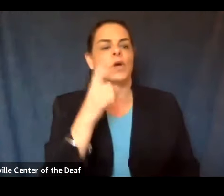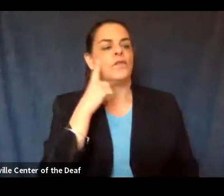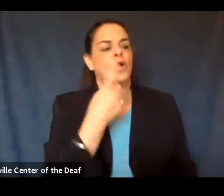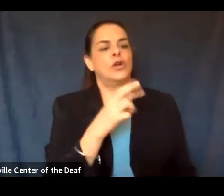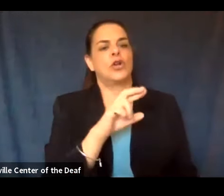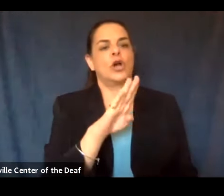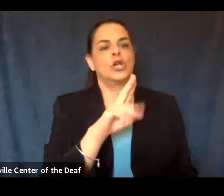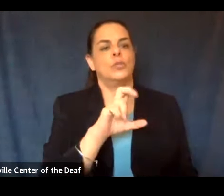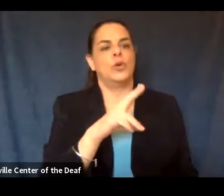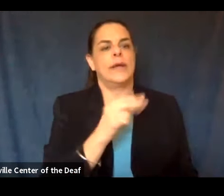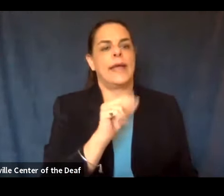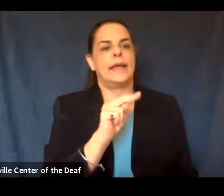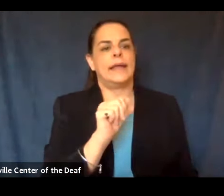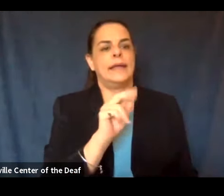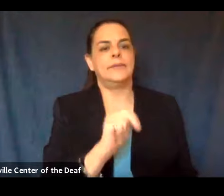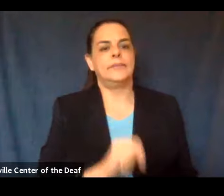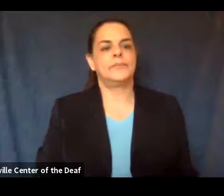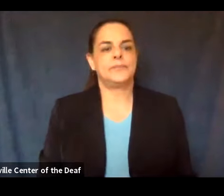Dr. Buchanan.